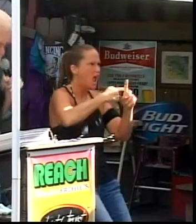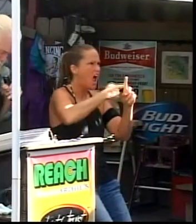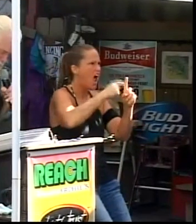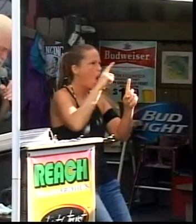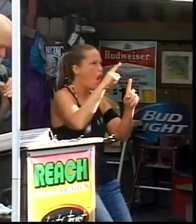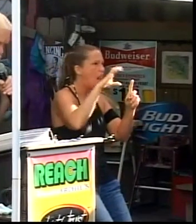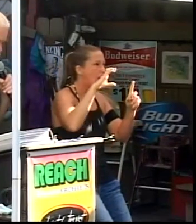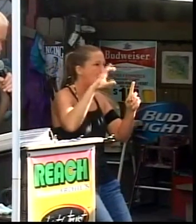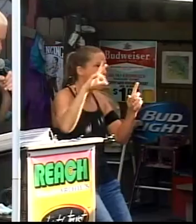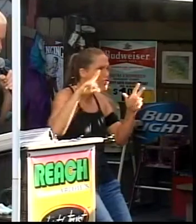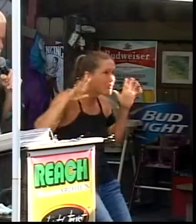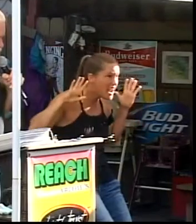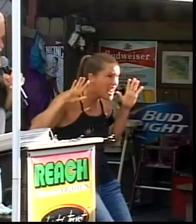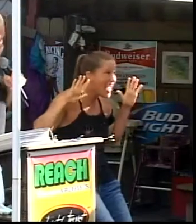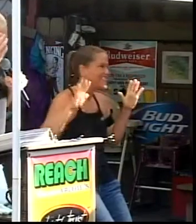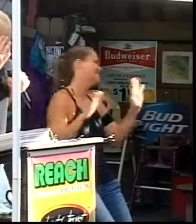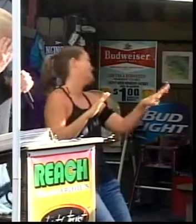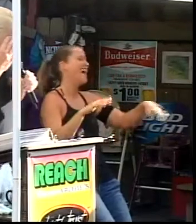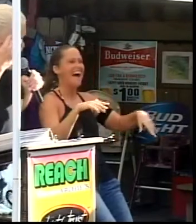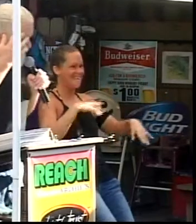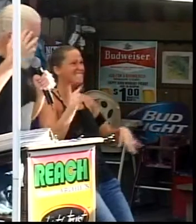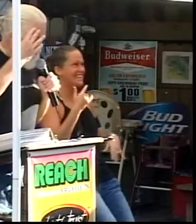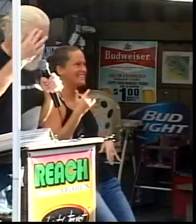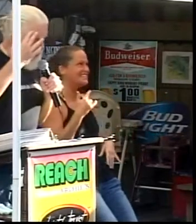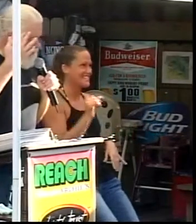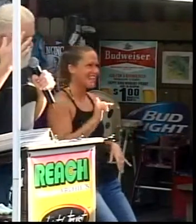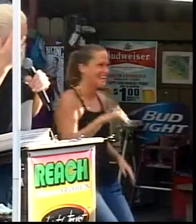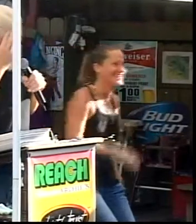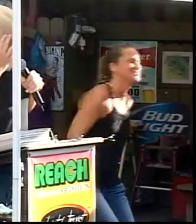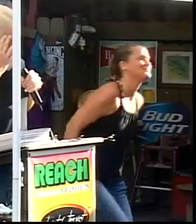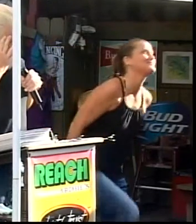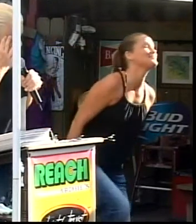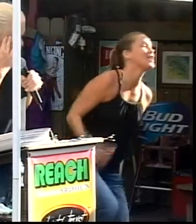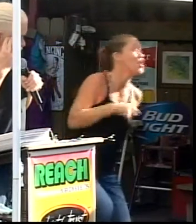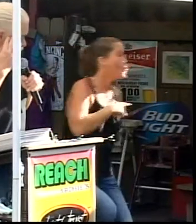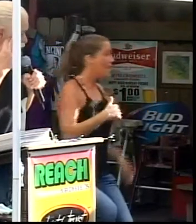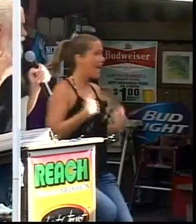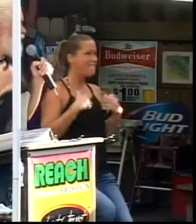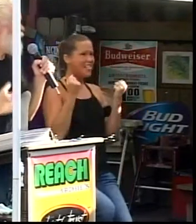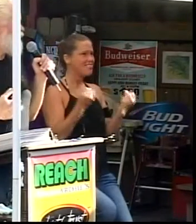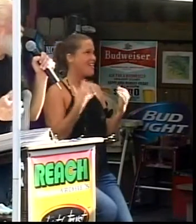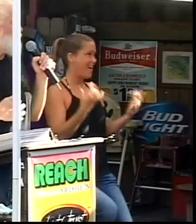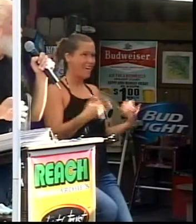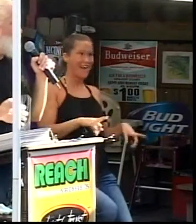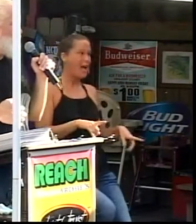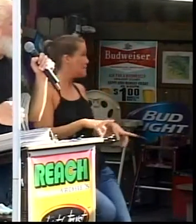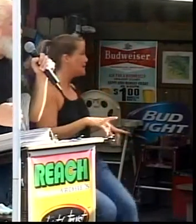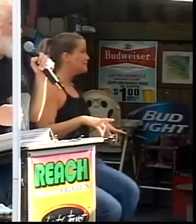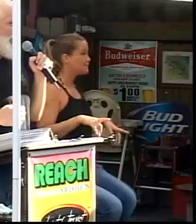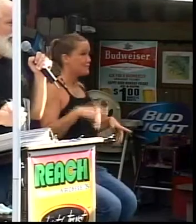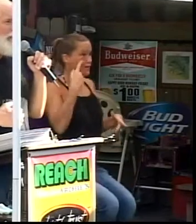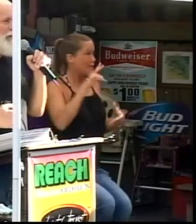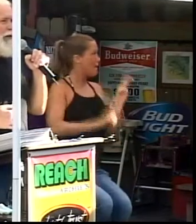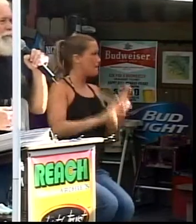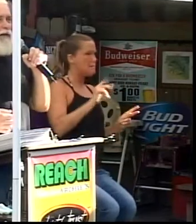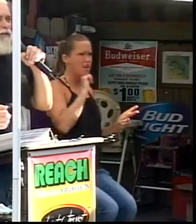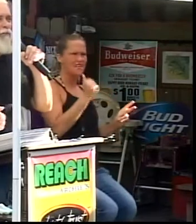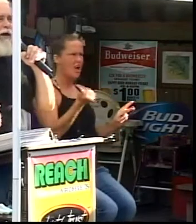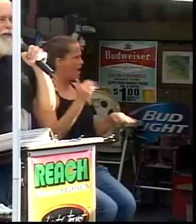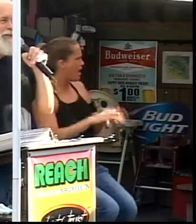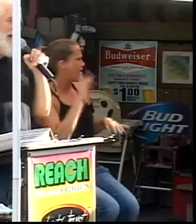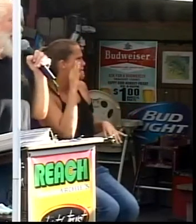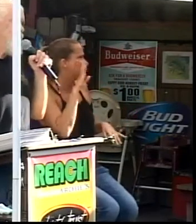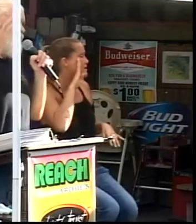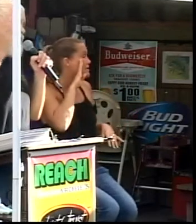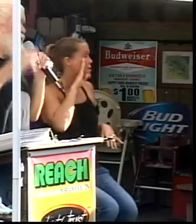it. Anyway, we got a lot going on. For those of you who are not aware and not on Facebook, Sam and Rhonda packed